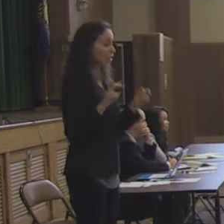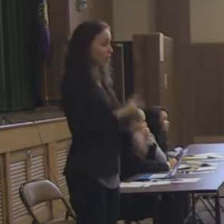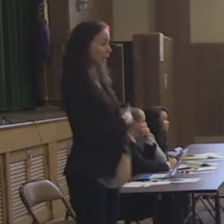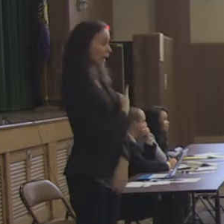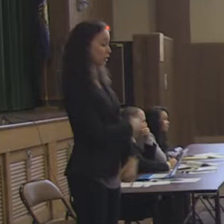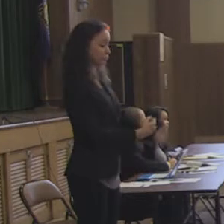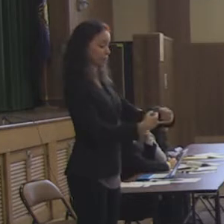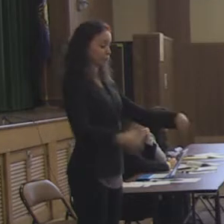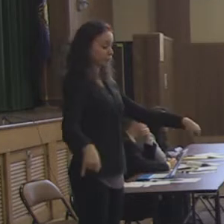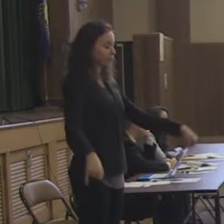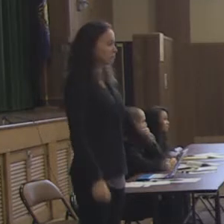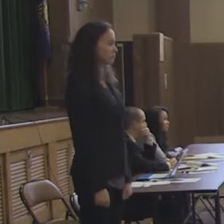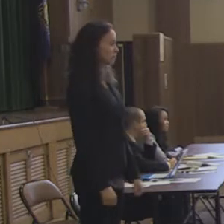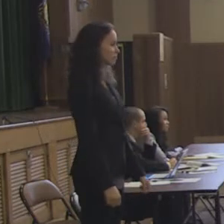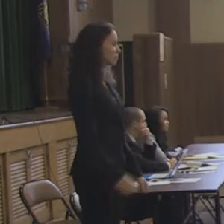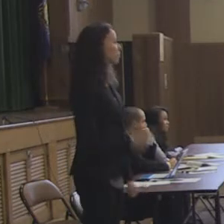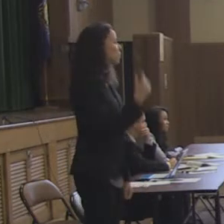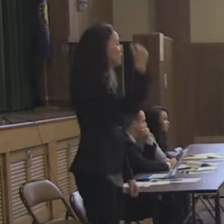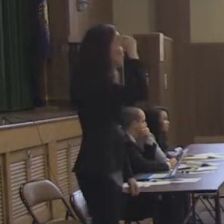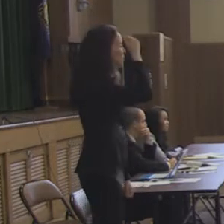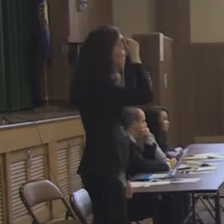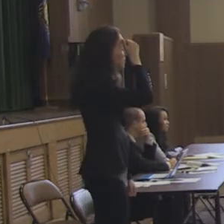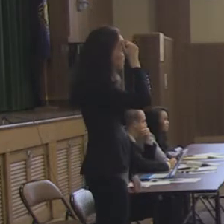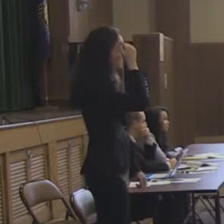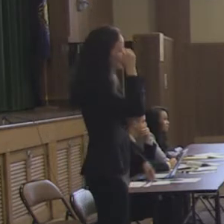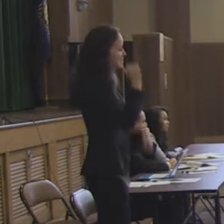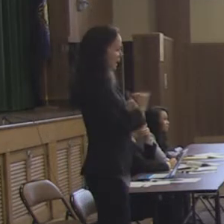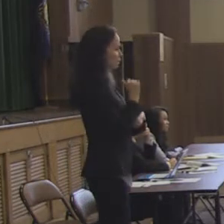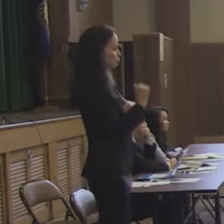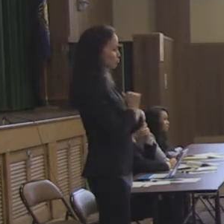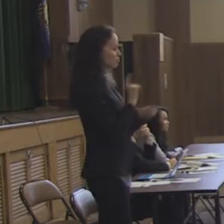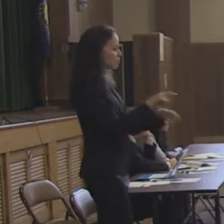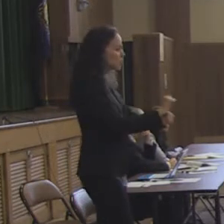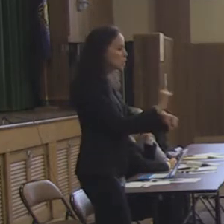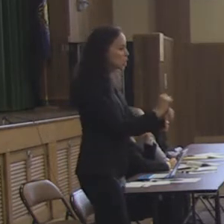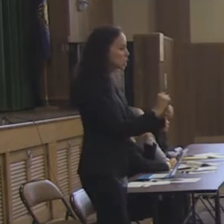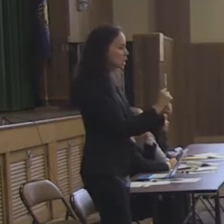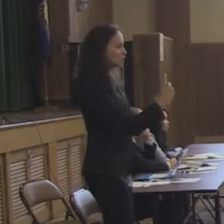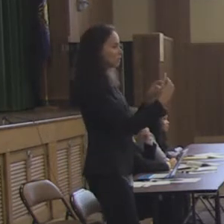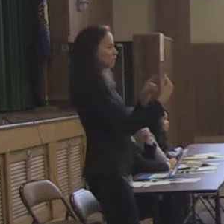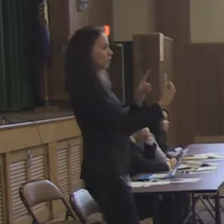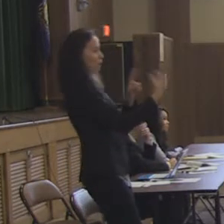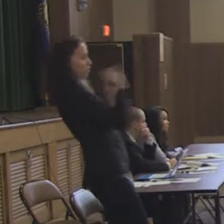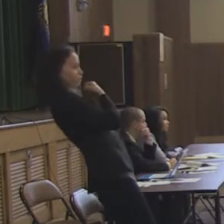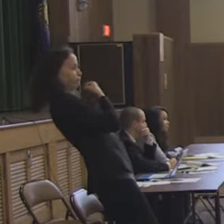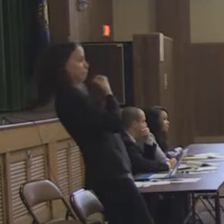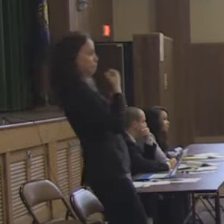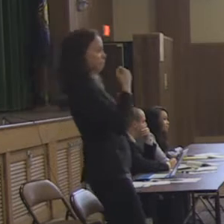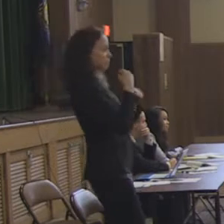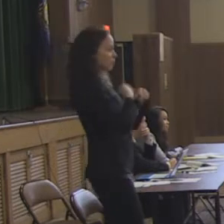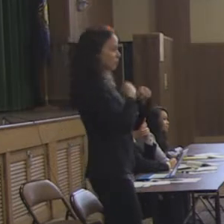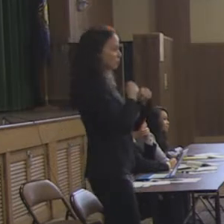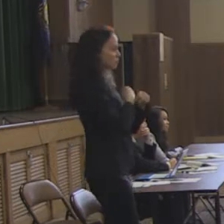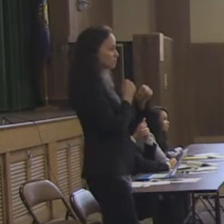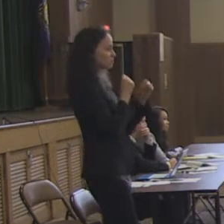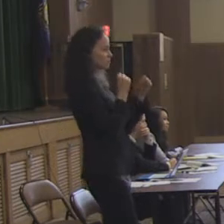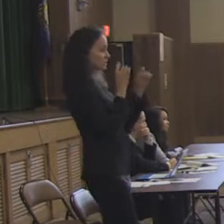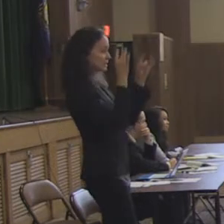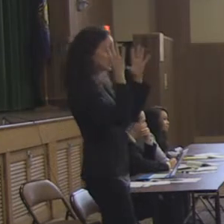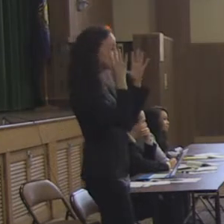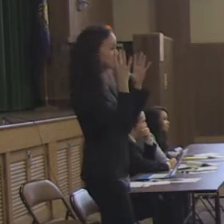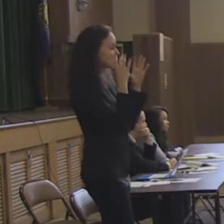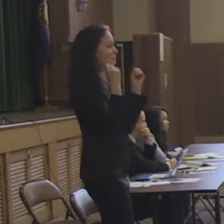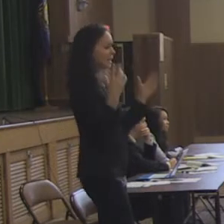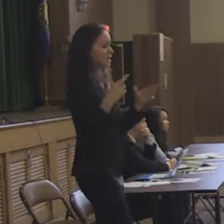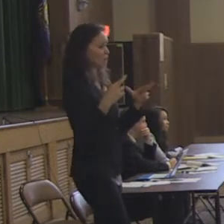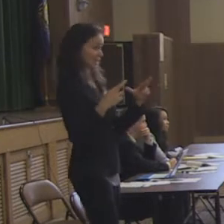We knew the danger of working there. A lot of us got hurt. People retired because they were injured. But we were there because we thought what we were